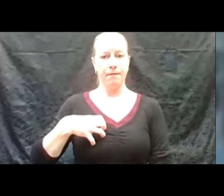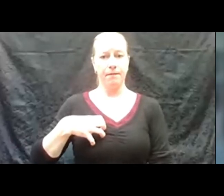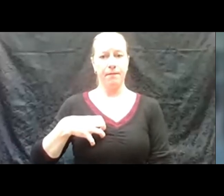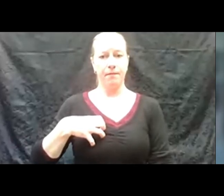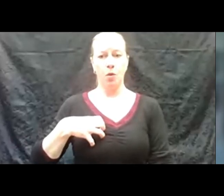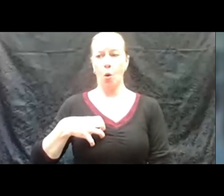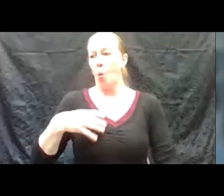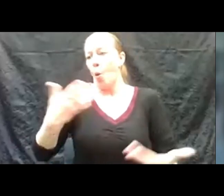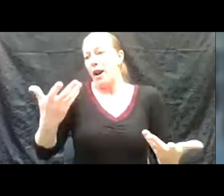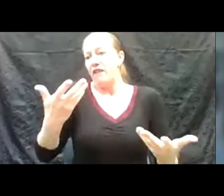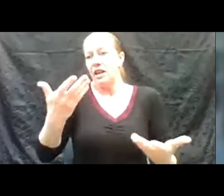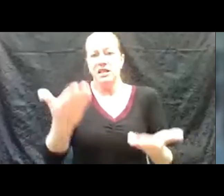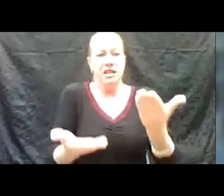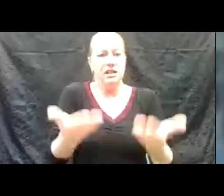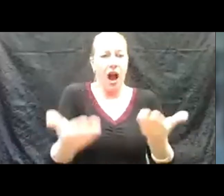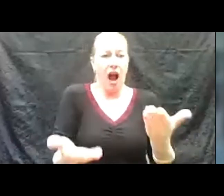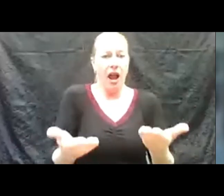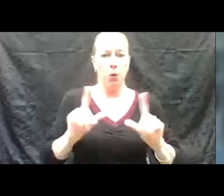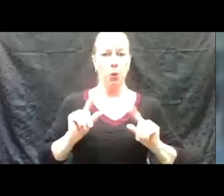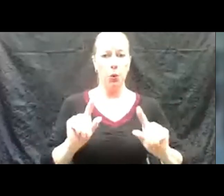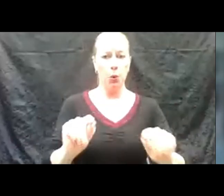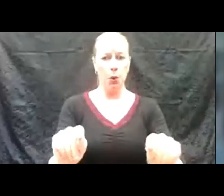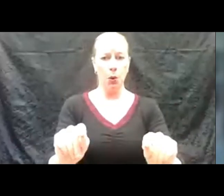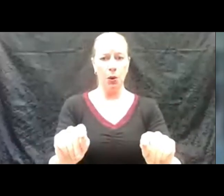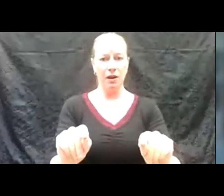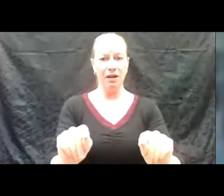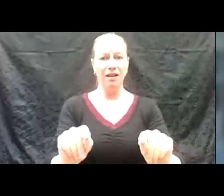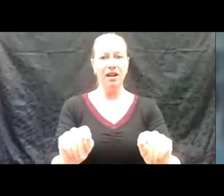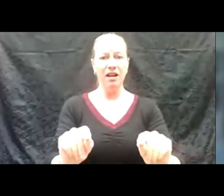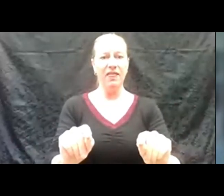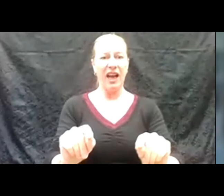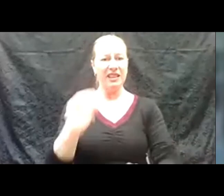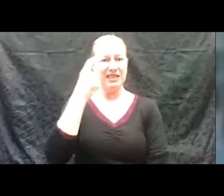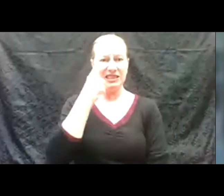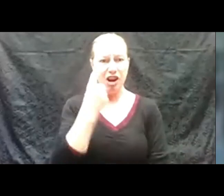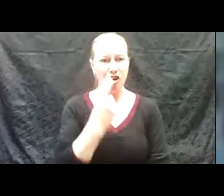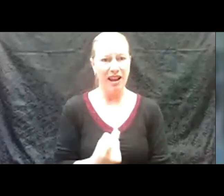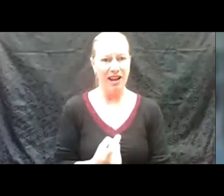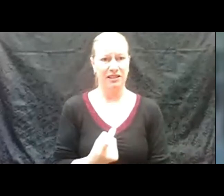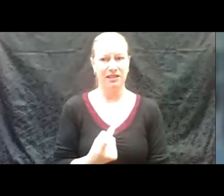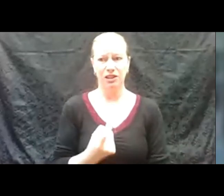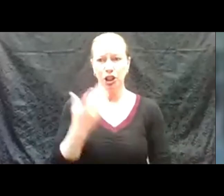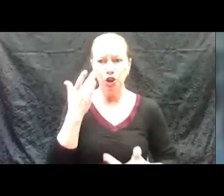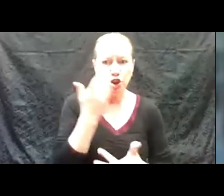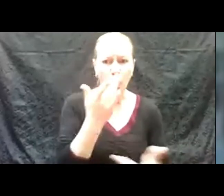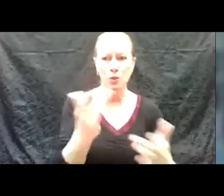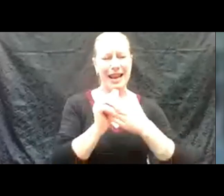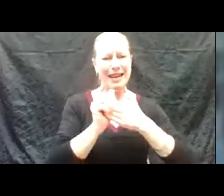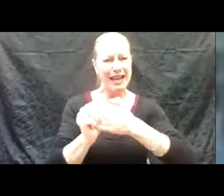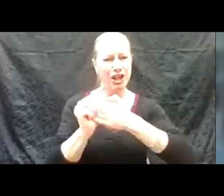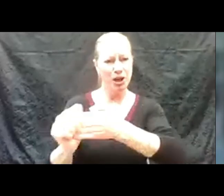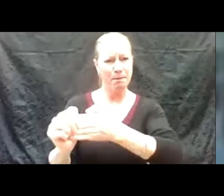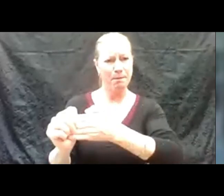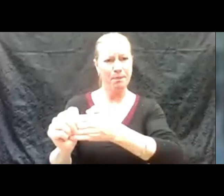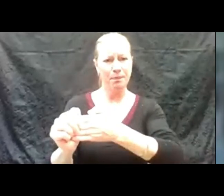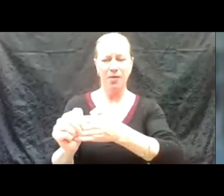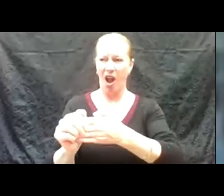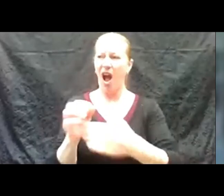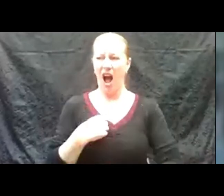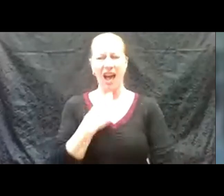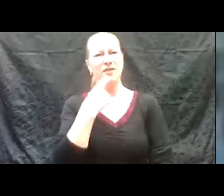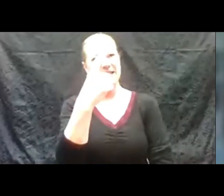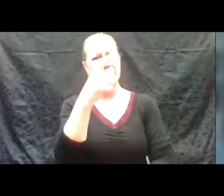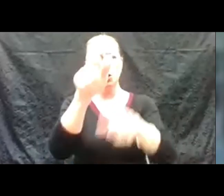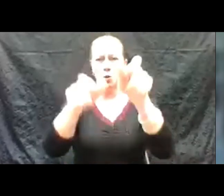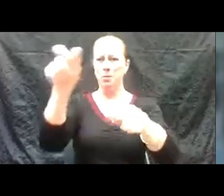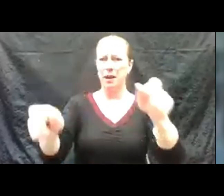whatever it decides to do, it does take this seriously and does show leadership. I often have said to people